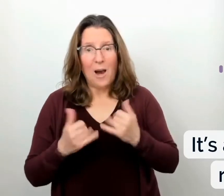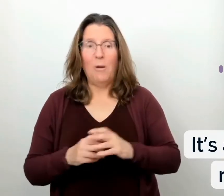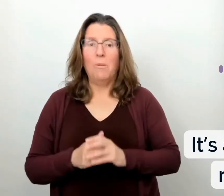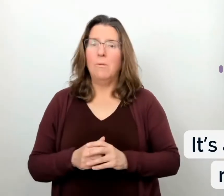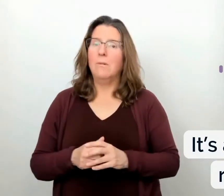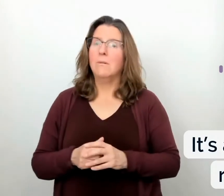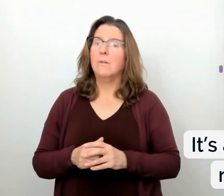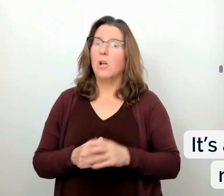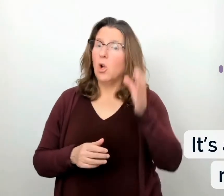Luckily today,